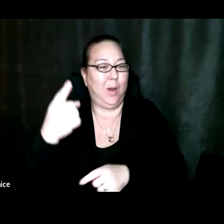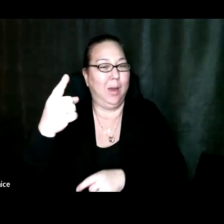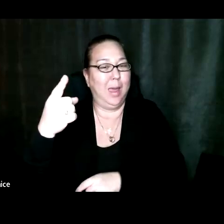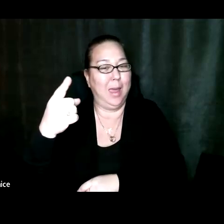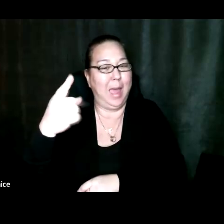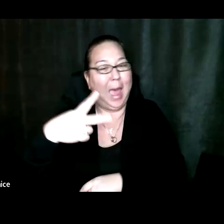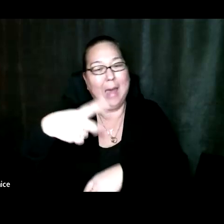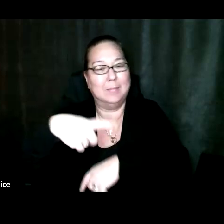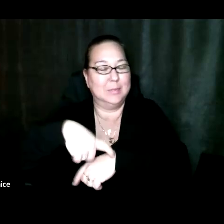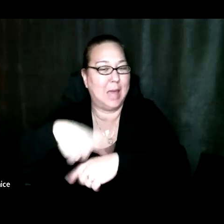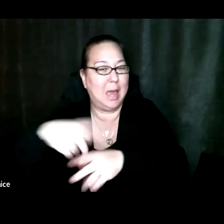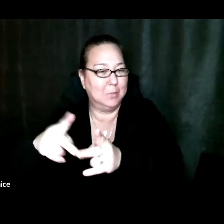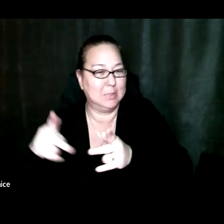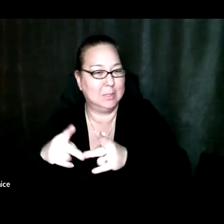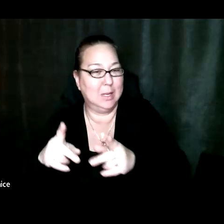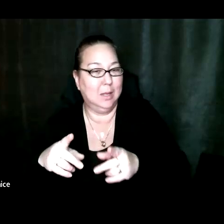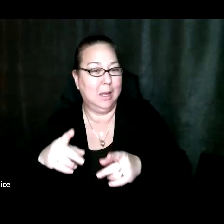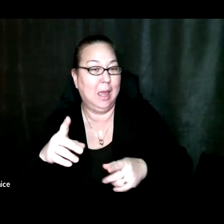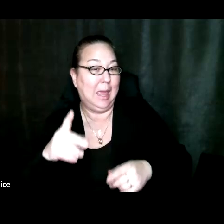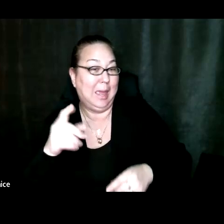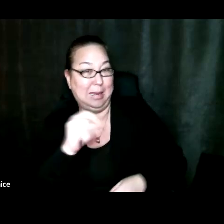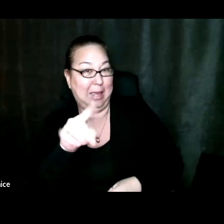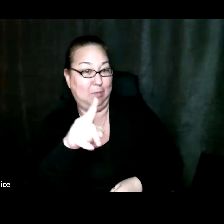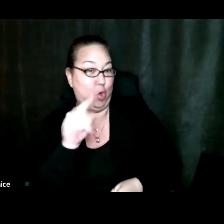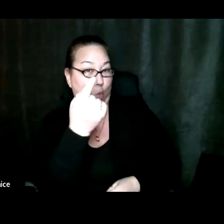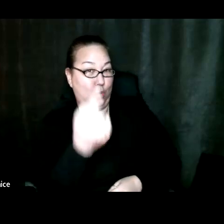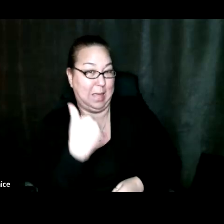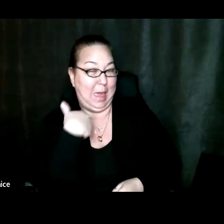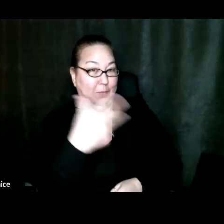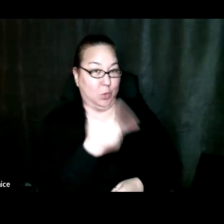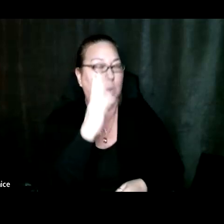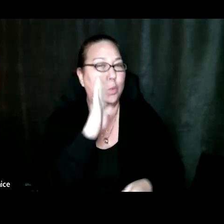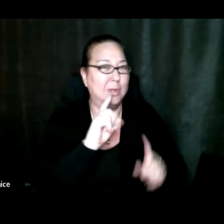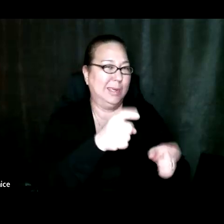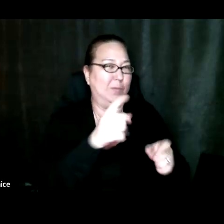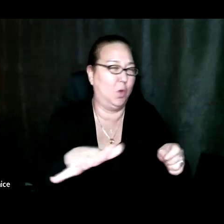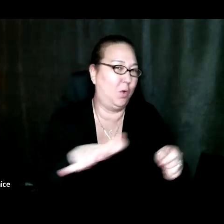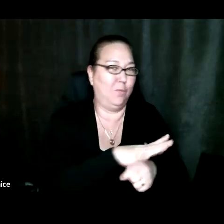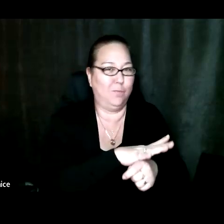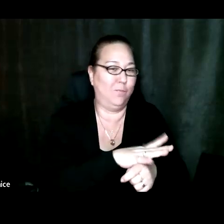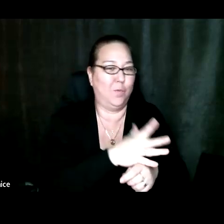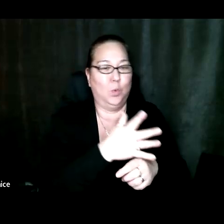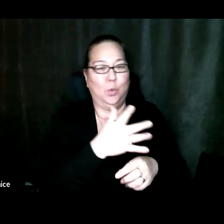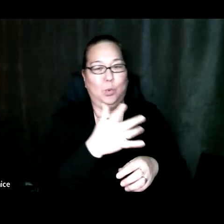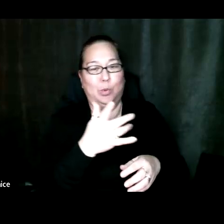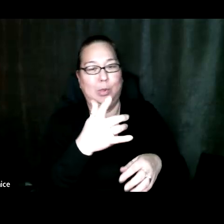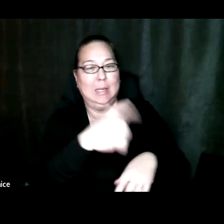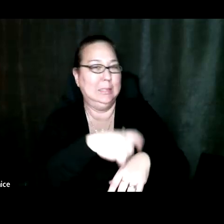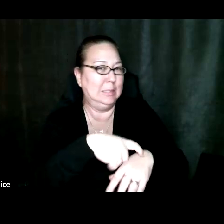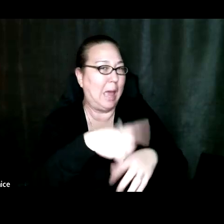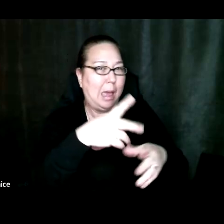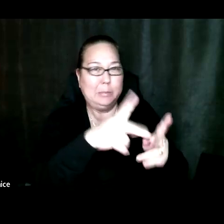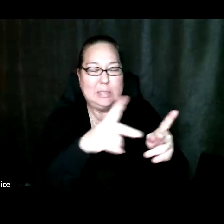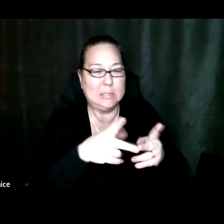have 3, you'll get a full-time position. Because what we found was when you had just a small fraction of a position, it sort of didn't work. And so even though the rule